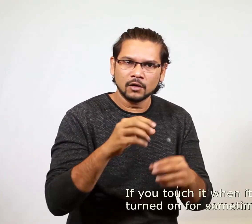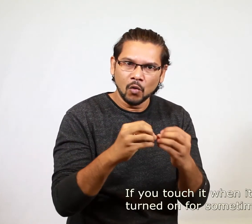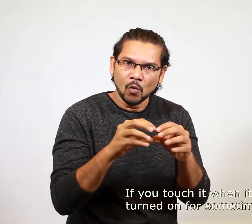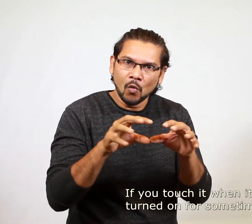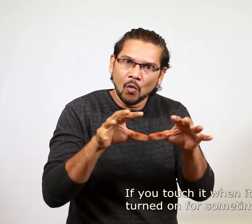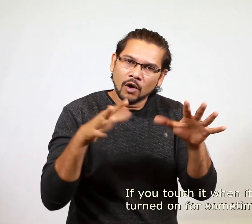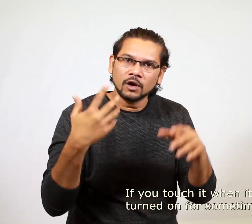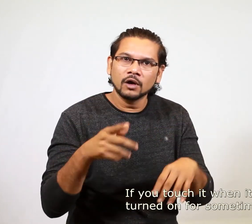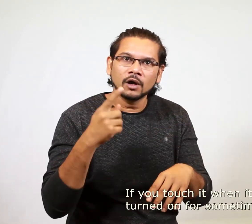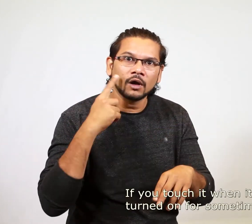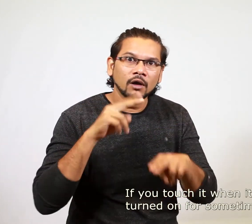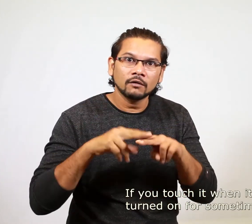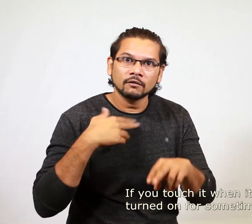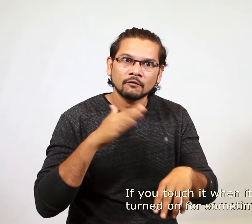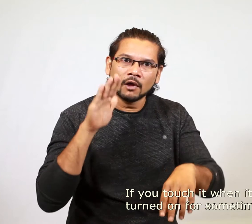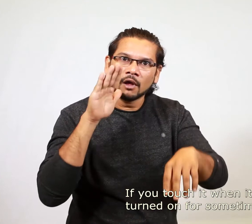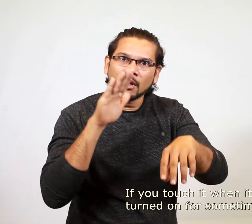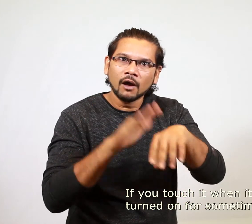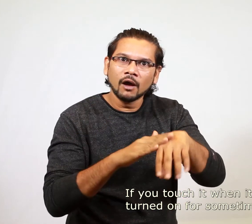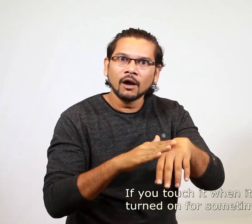If you touch it when it is turned on for some time,